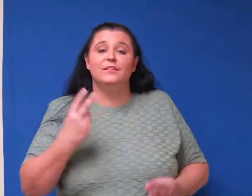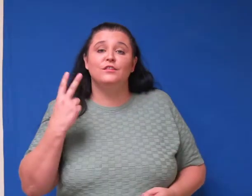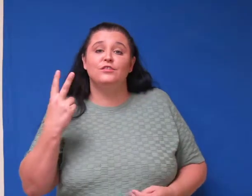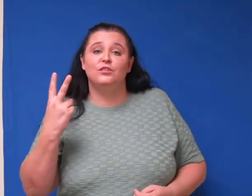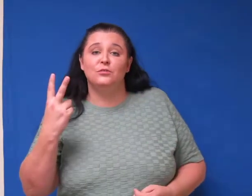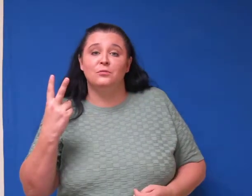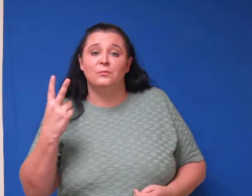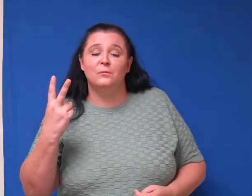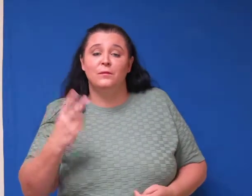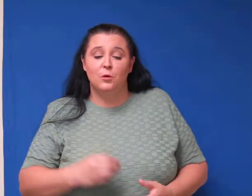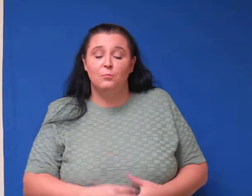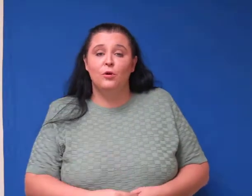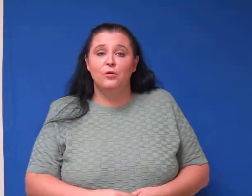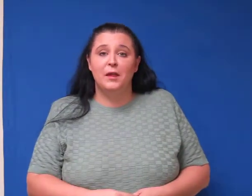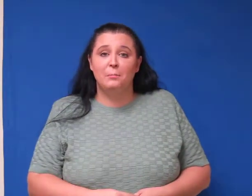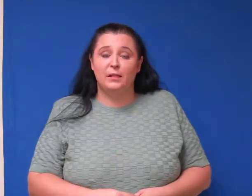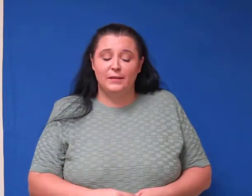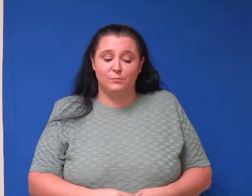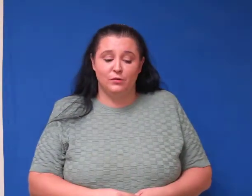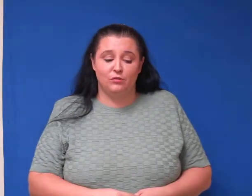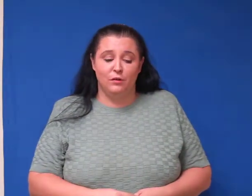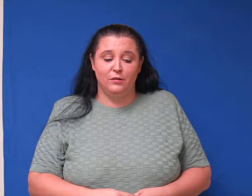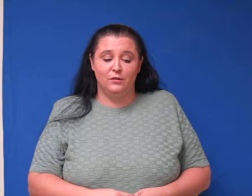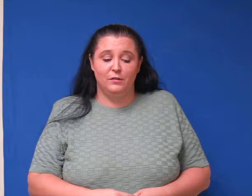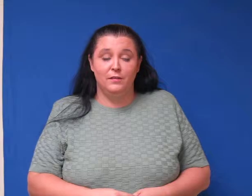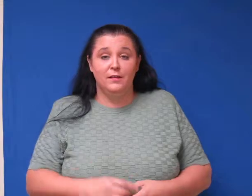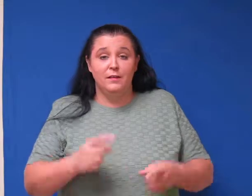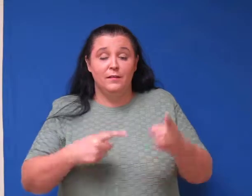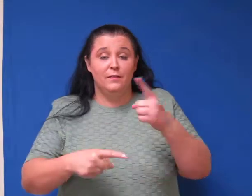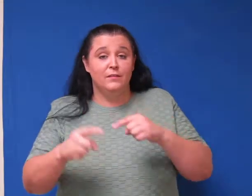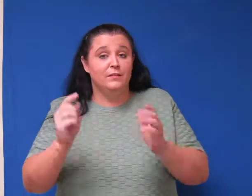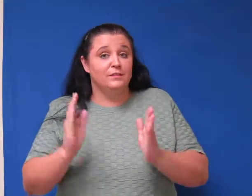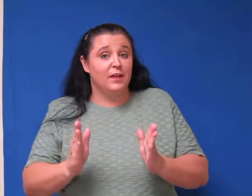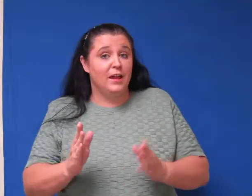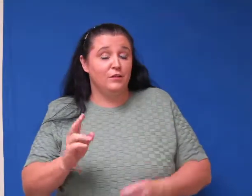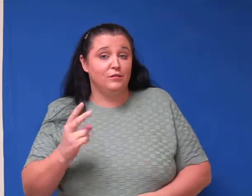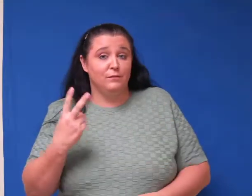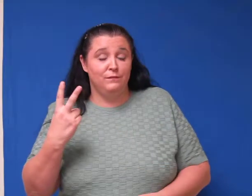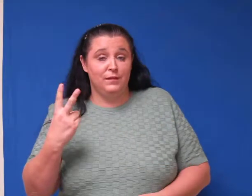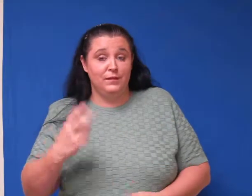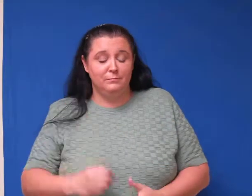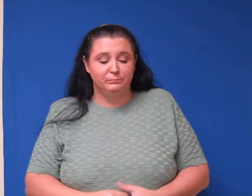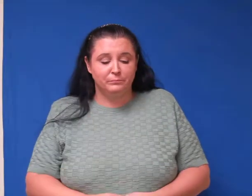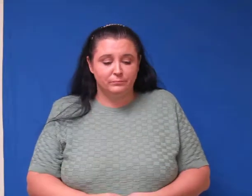Lesson 2, Pronoun Placement Chart. The signer's V.